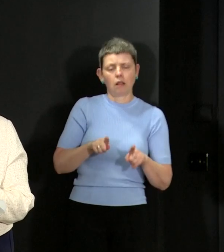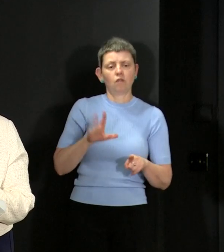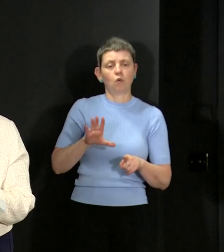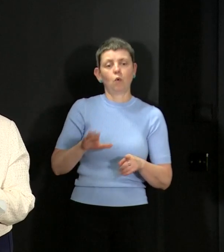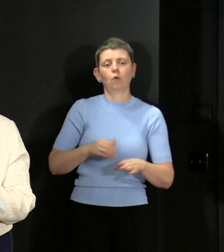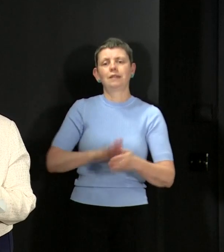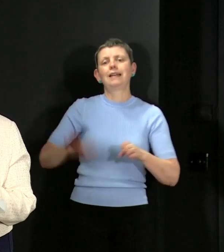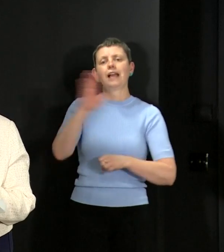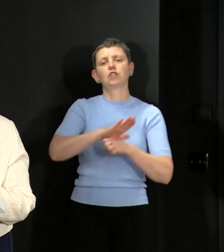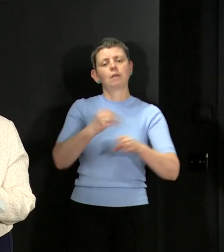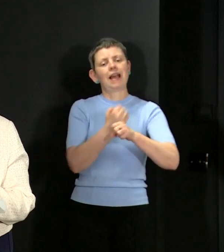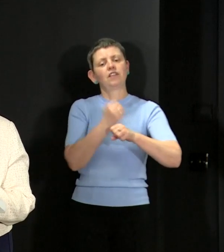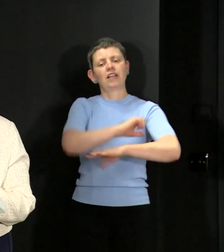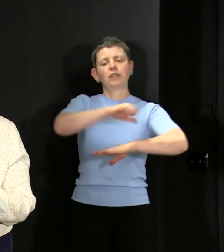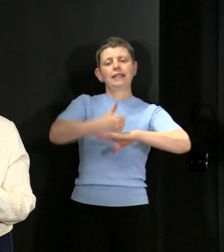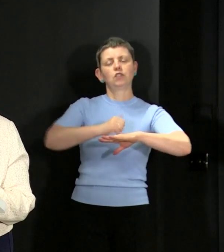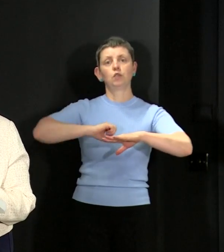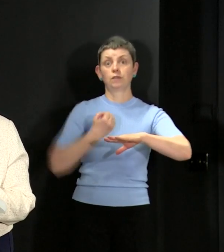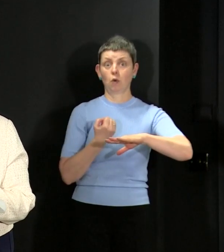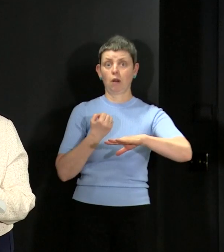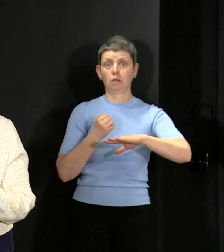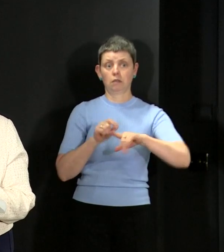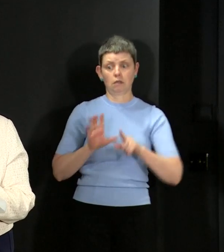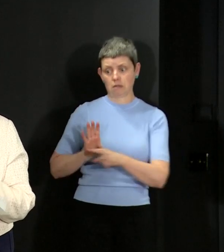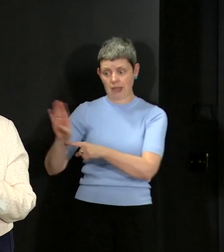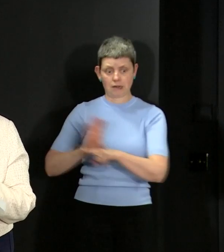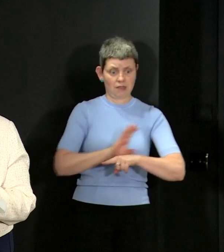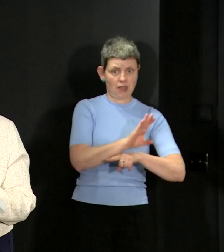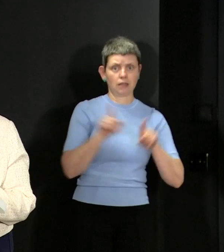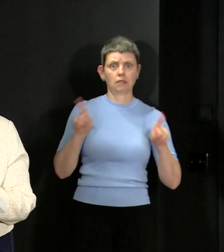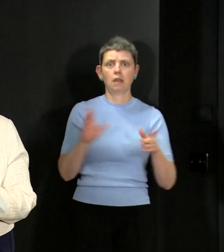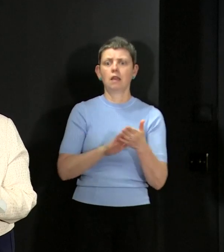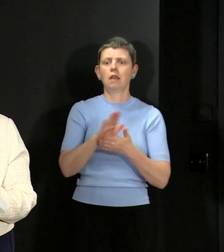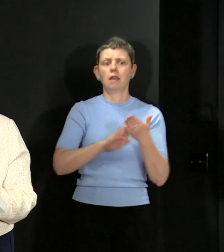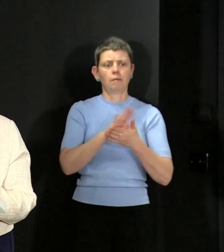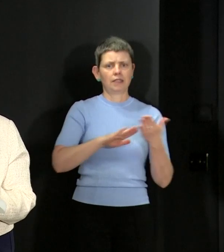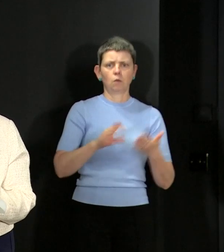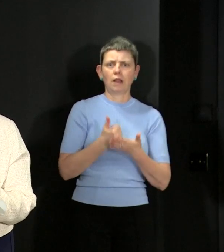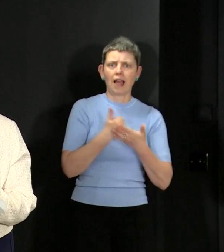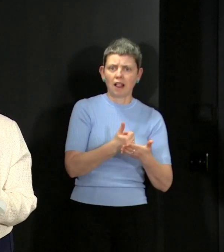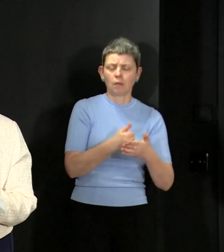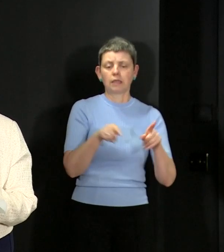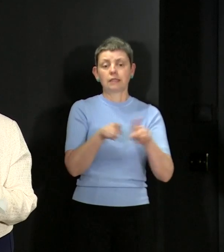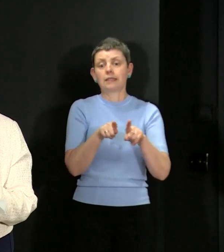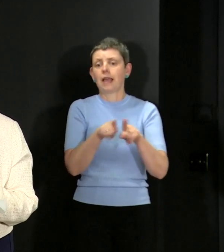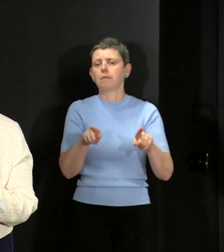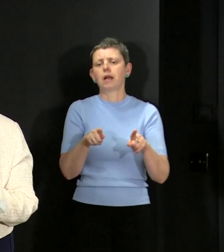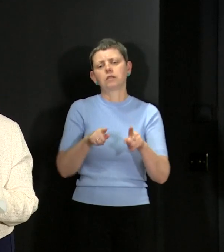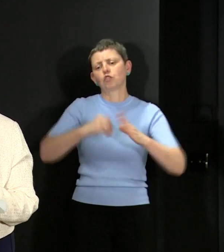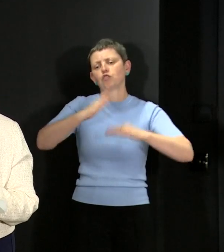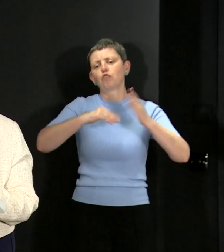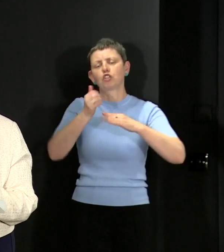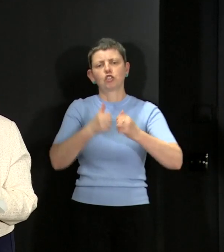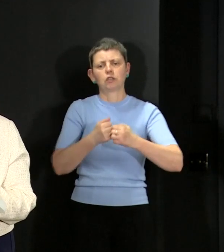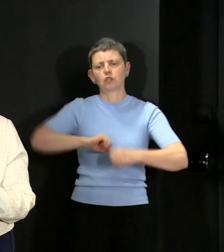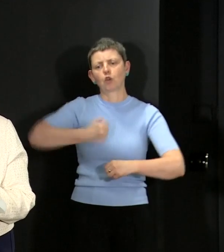Institute of Scotland, will complement investment in other sectors, such as Construction Scotland's Innovation Centre, which is leading